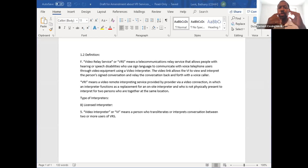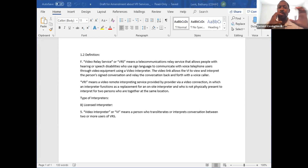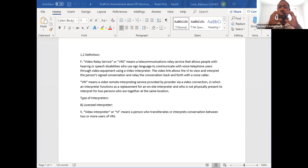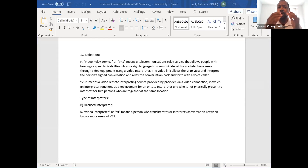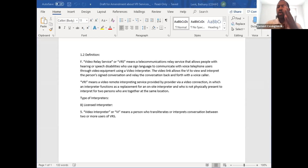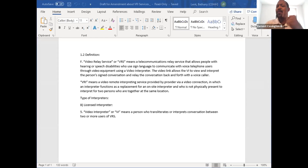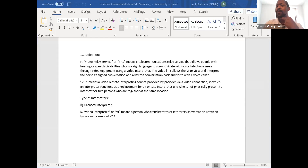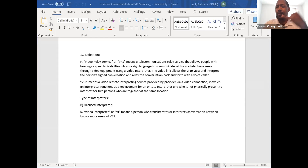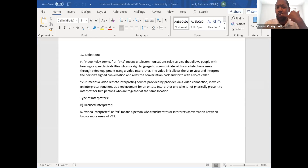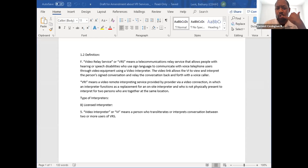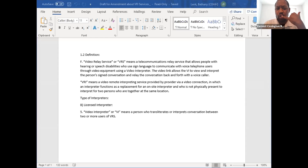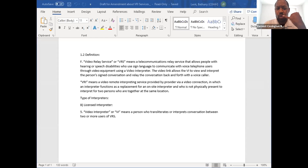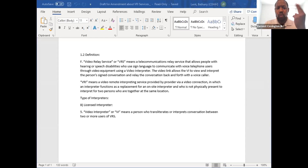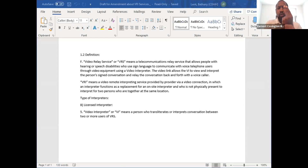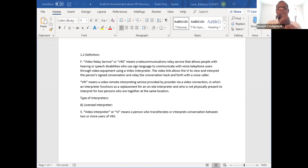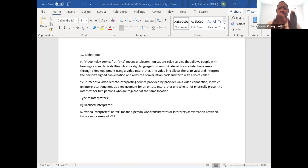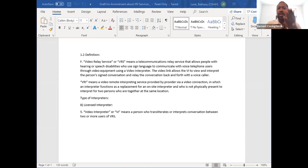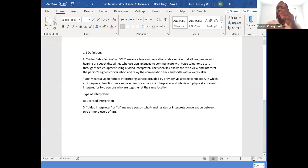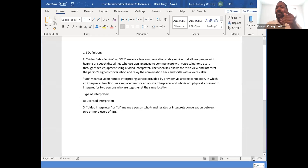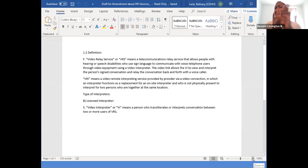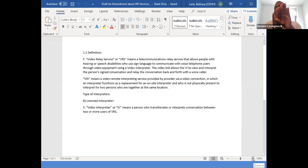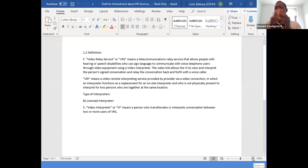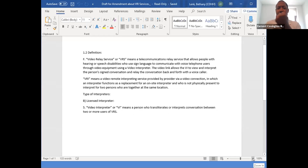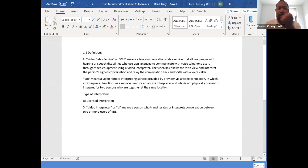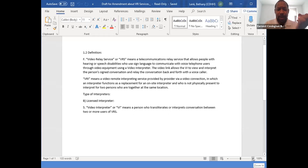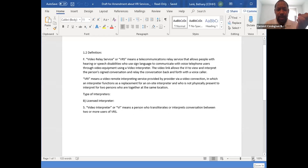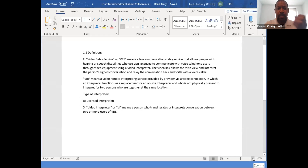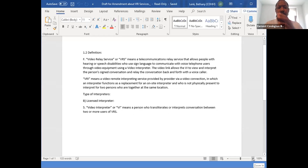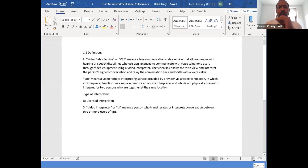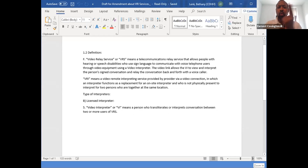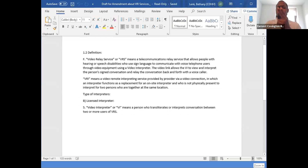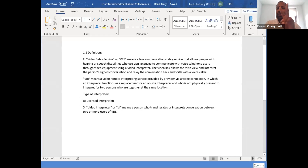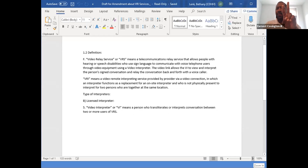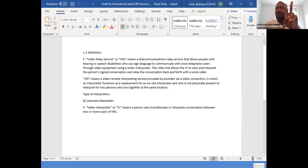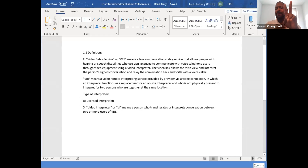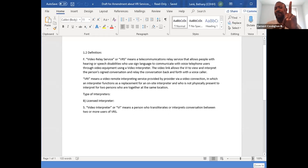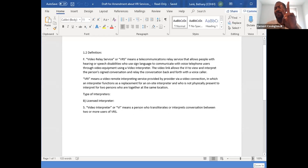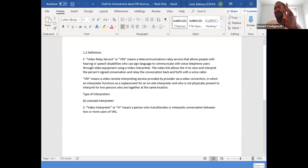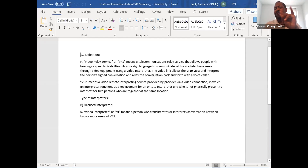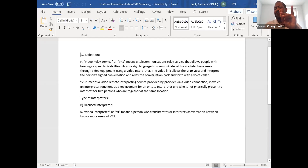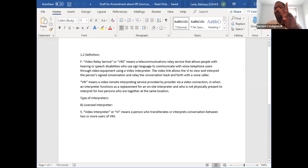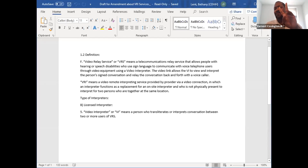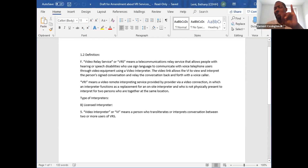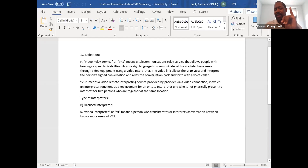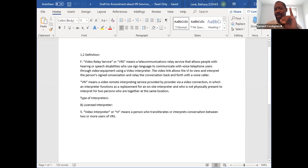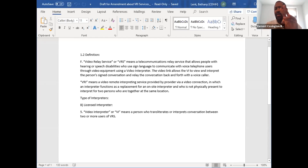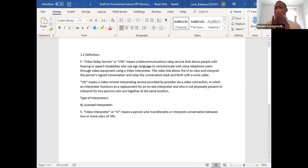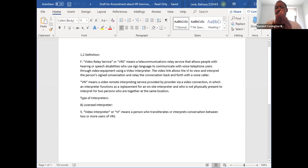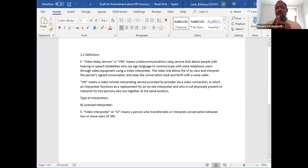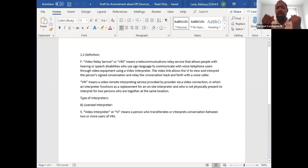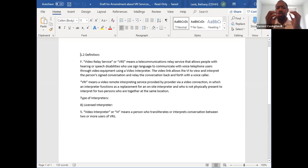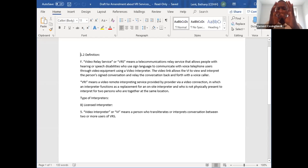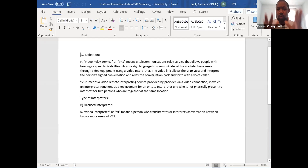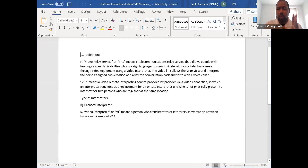if people are either speech disabled or hearing disabled, they can use different equipment to make themselves